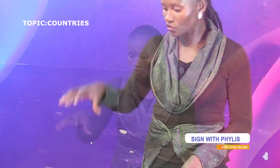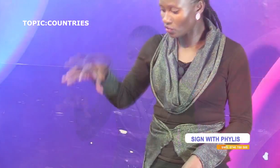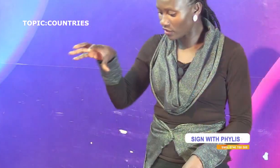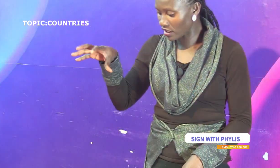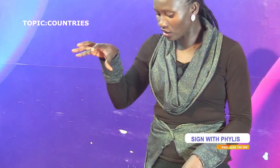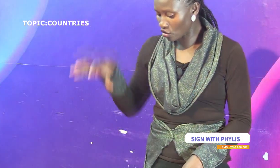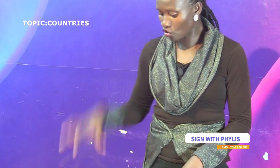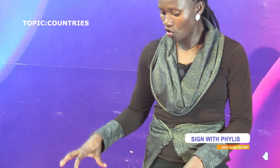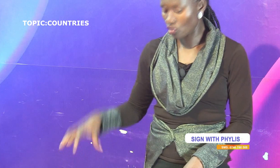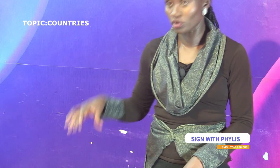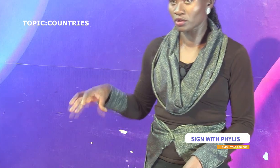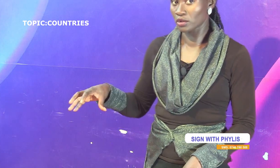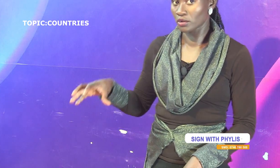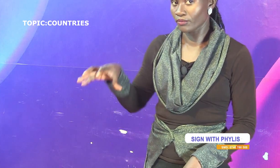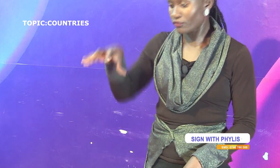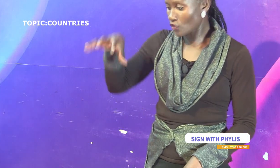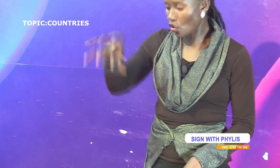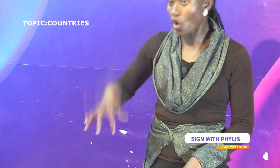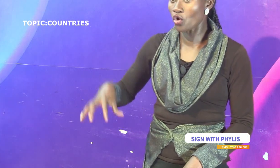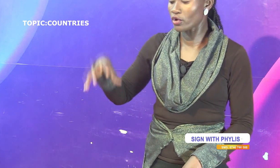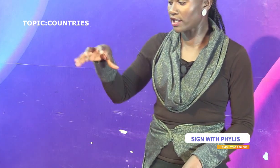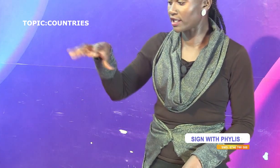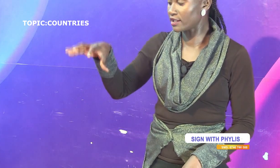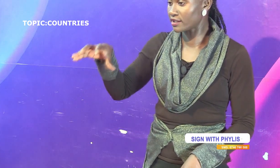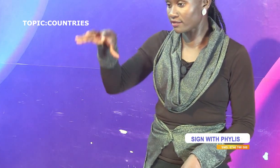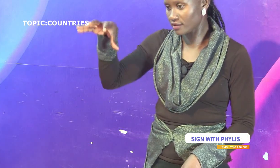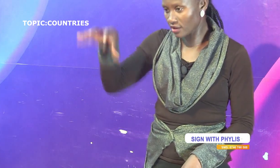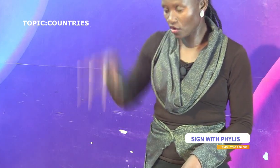making Congo like this. Congo.